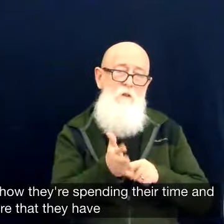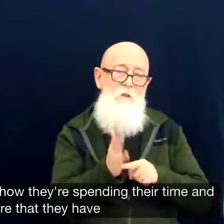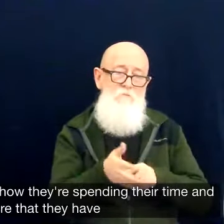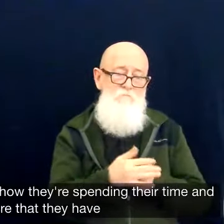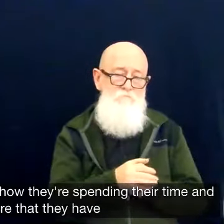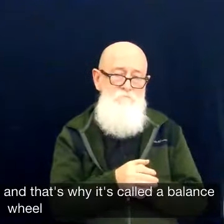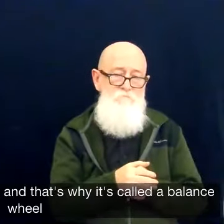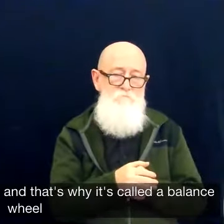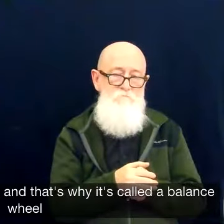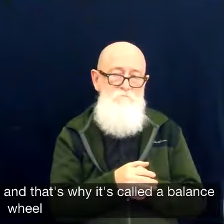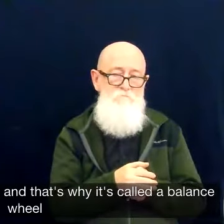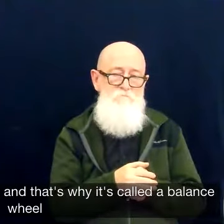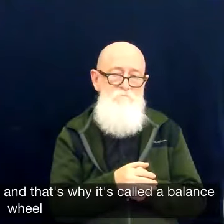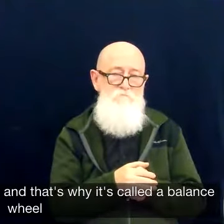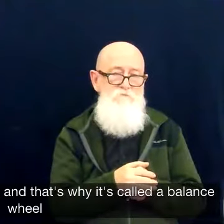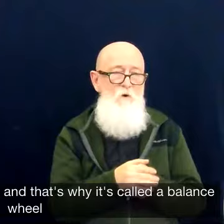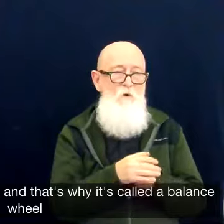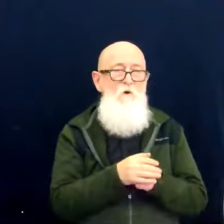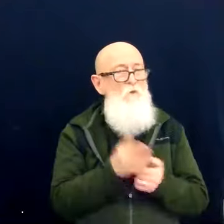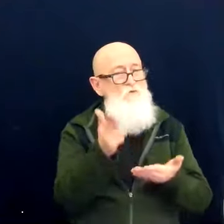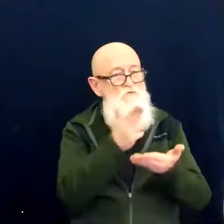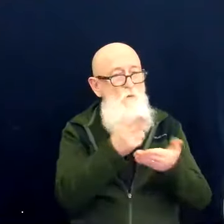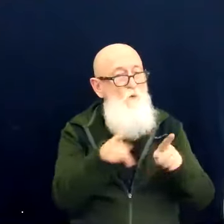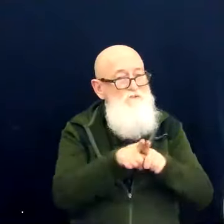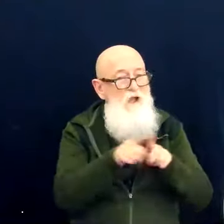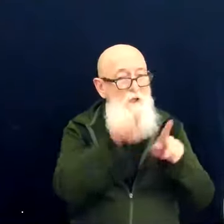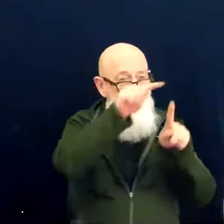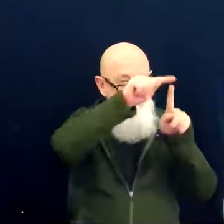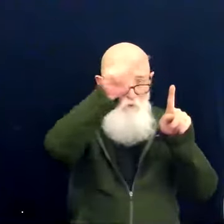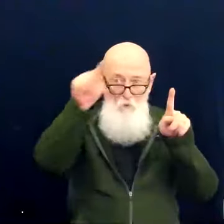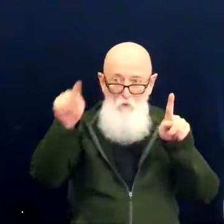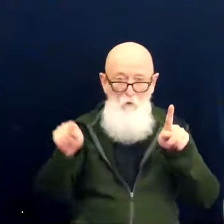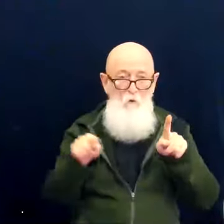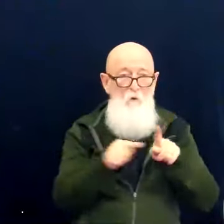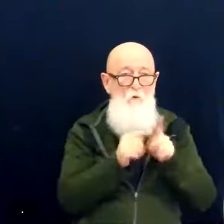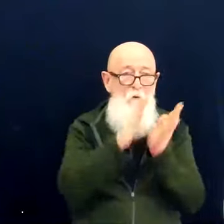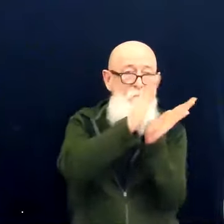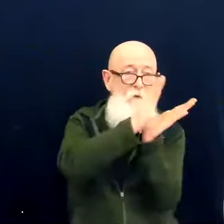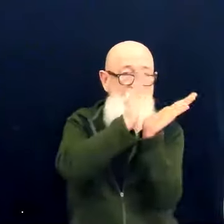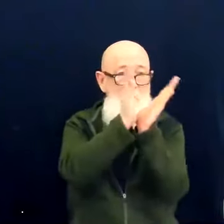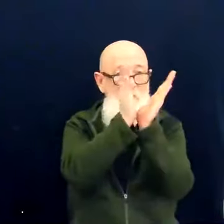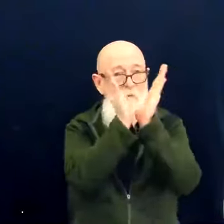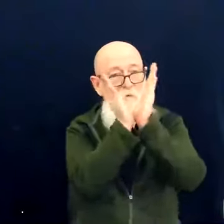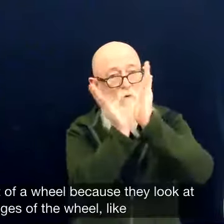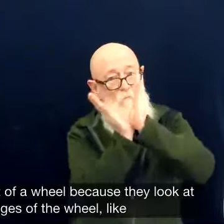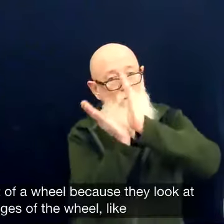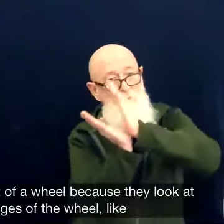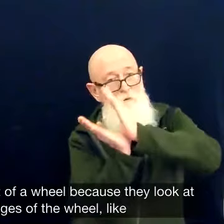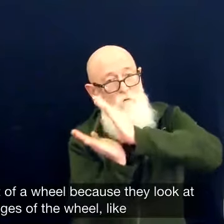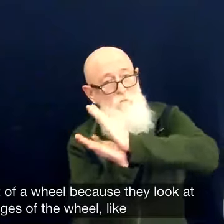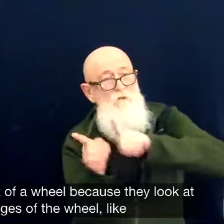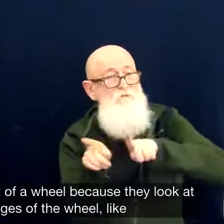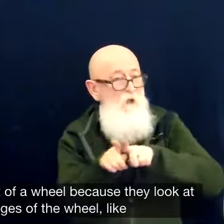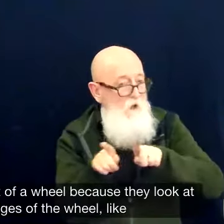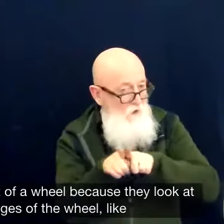So they use the concept of a wheel because they look at different wedges of the wheel, like a pie, different slices of